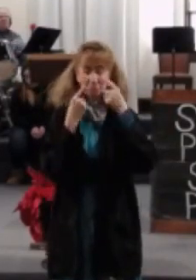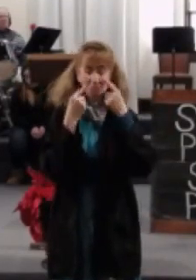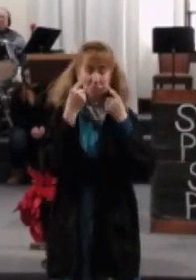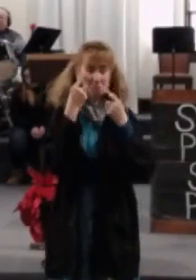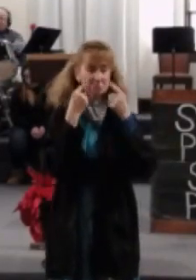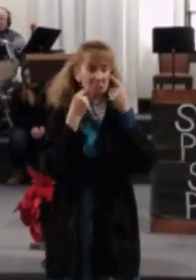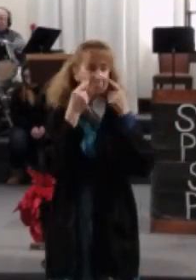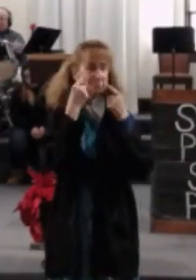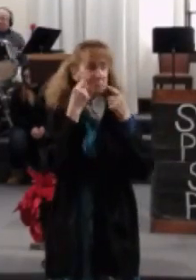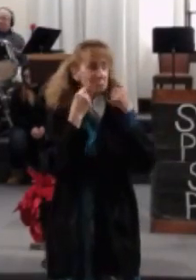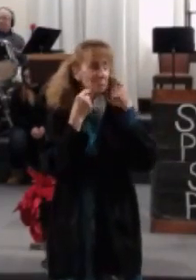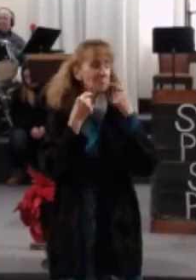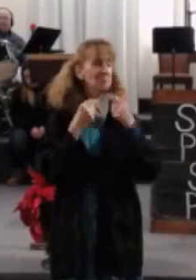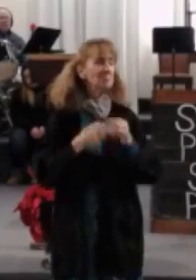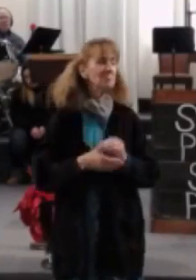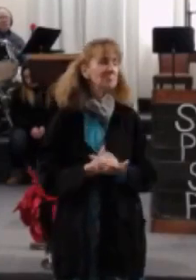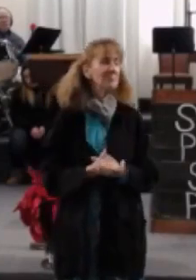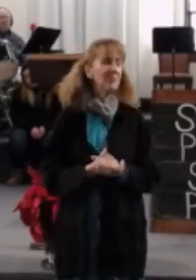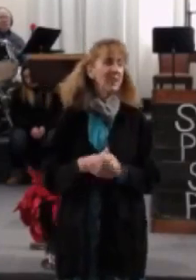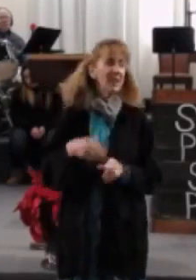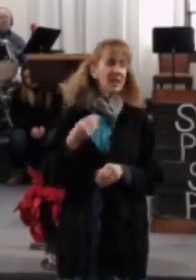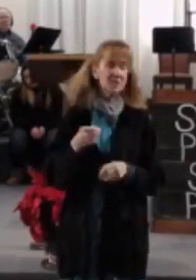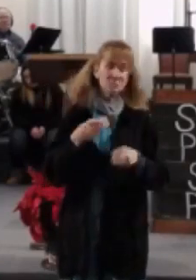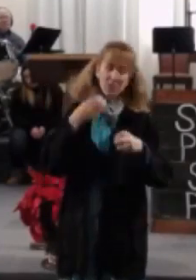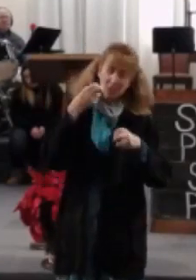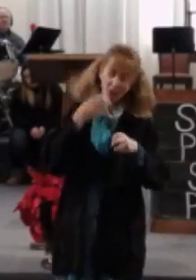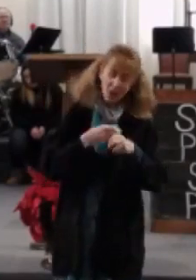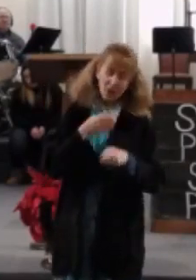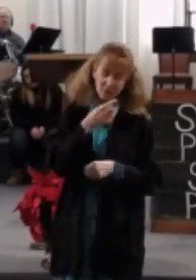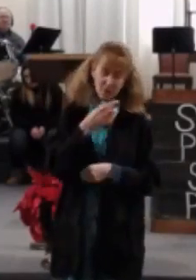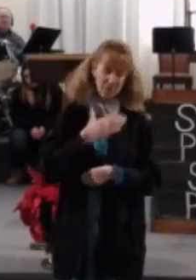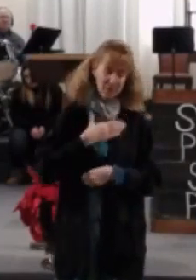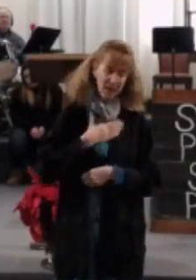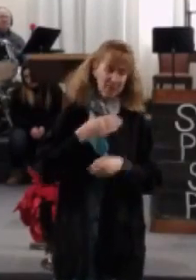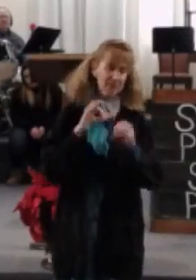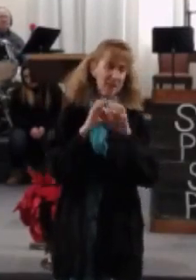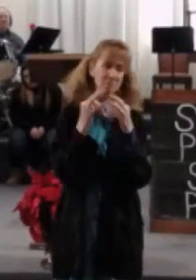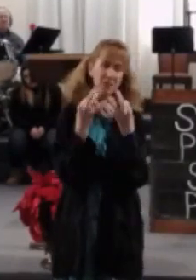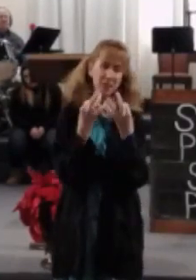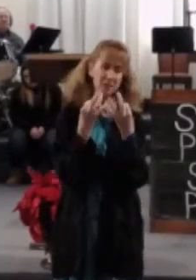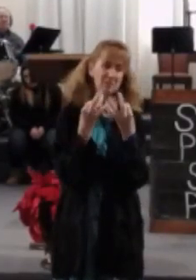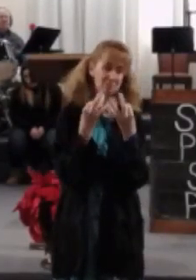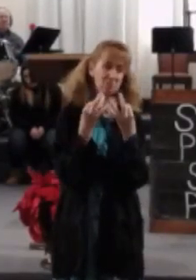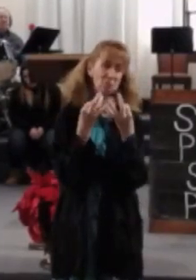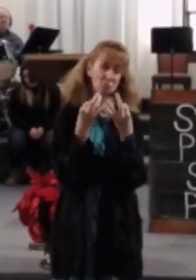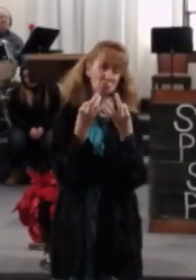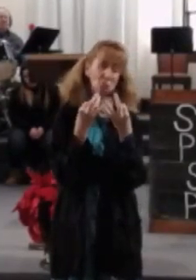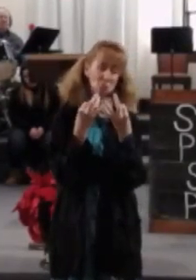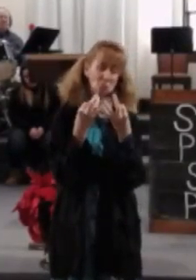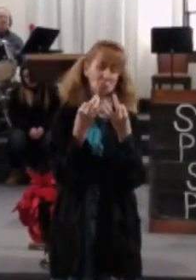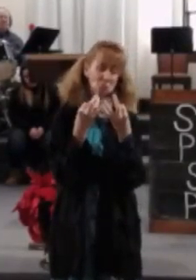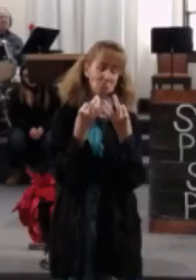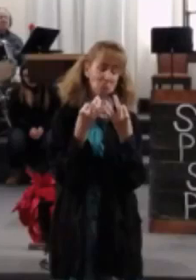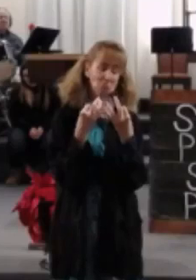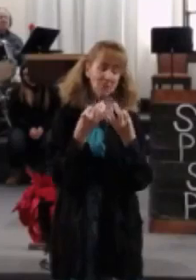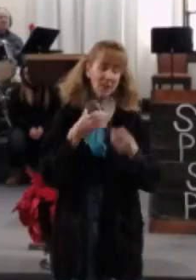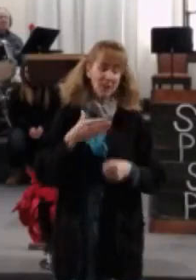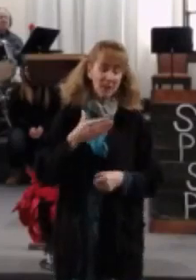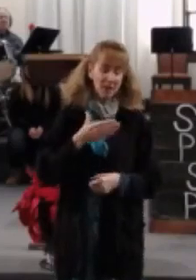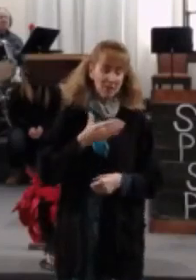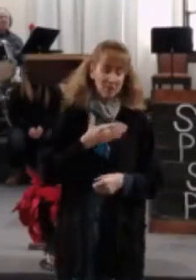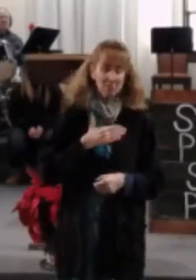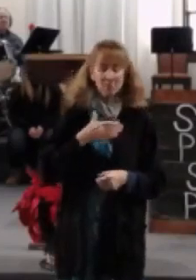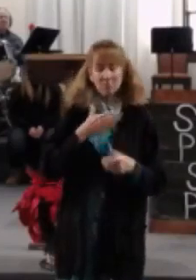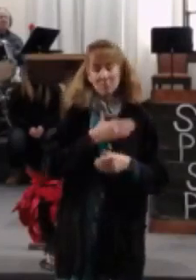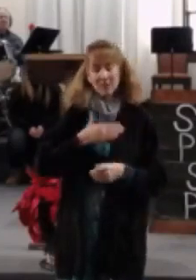Why they can hear it and feel it. Don't wait the last minute. I'm going to ask y'all to keep me and my family in